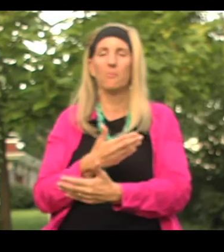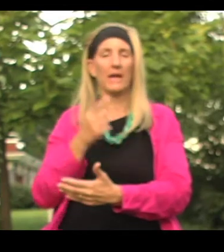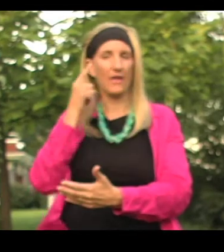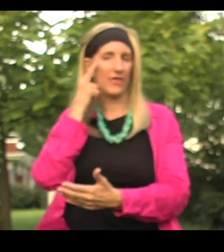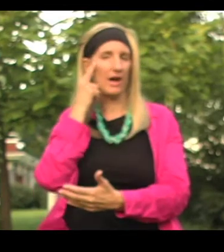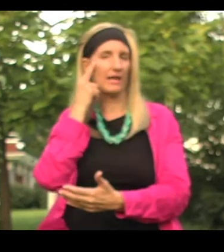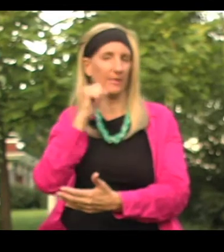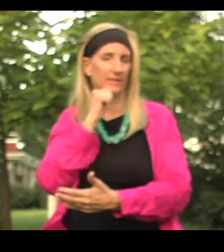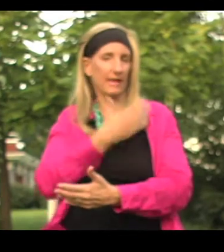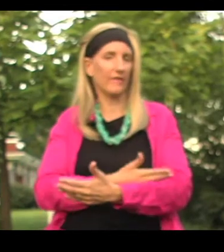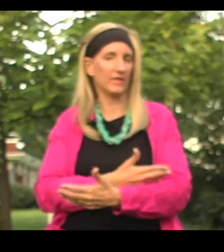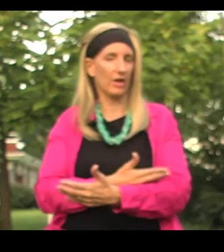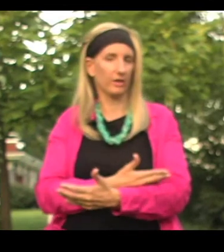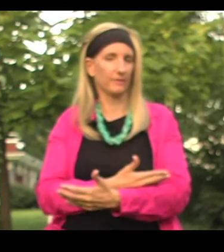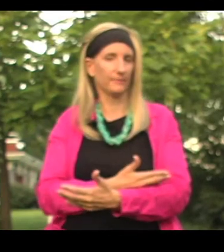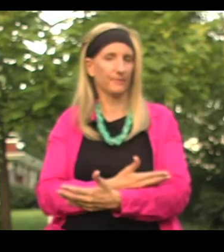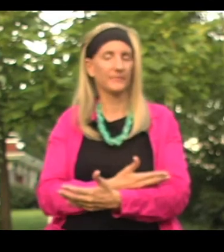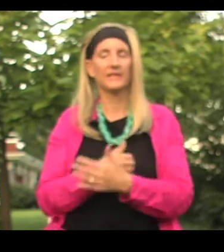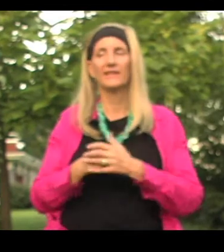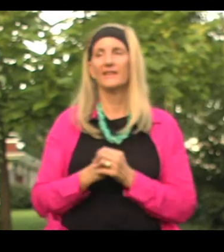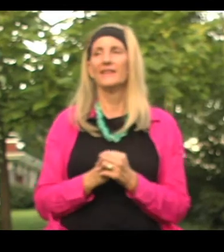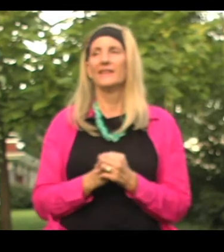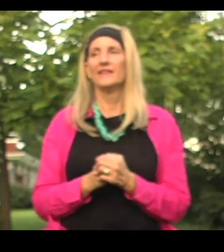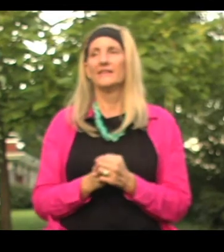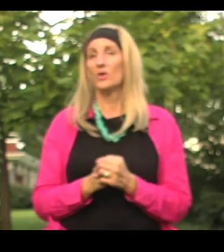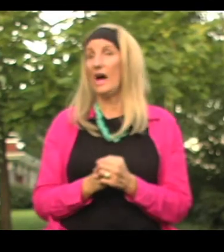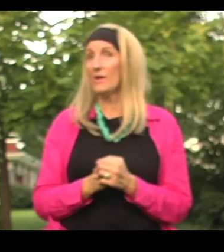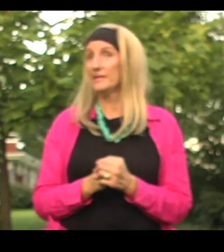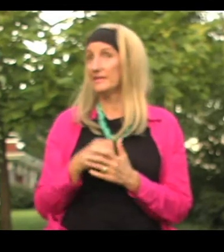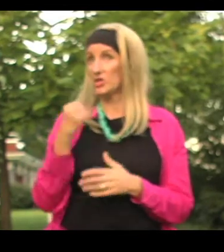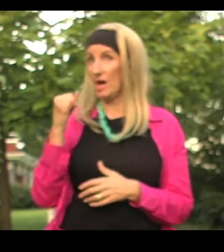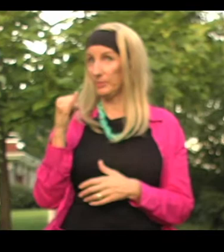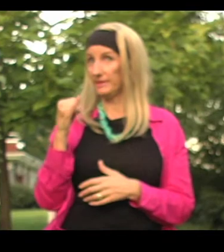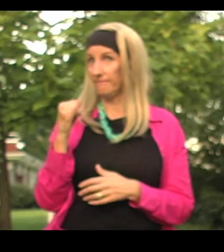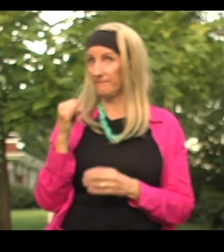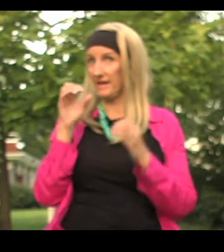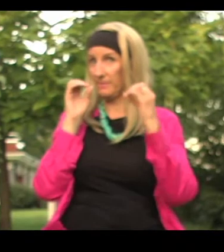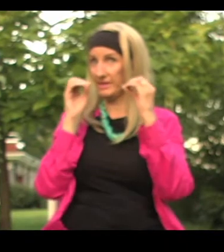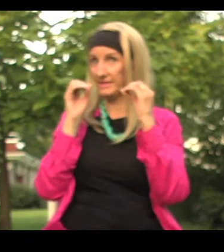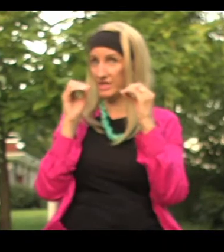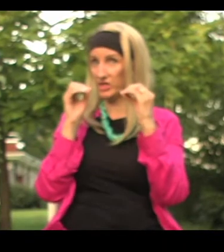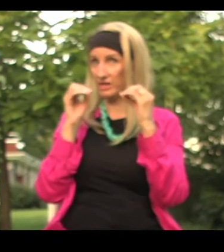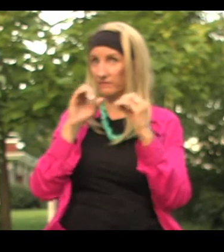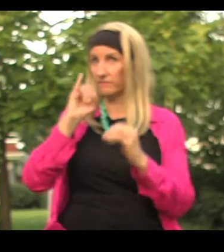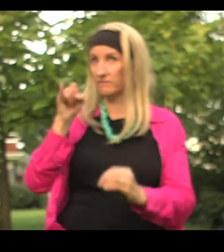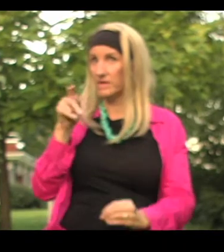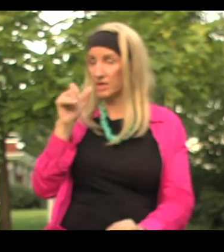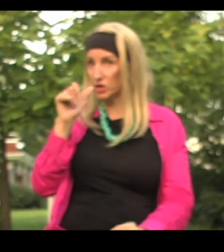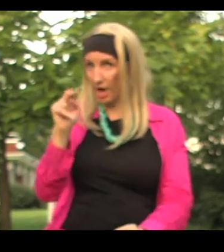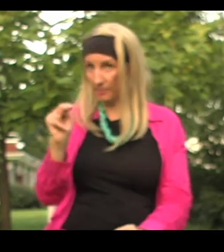I thought I was going to have a daughter. So I was in Joplin. I had been teaching in Joplin,